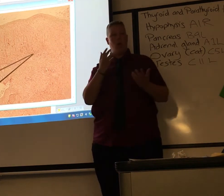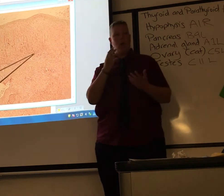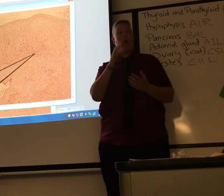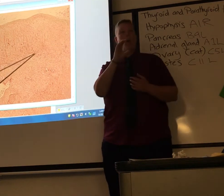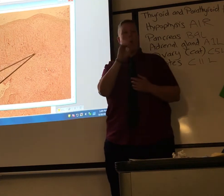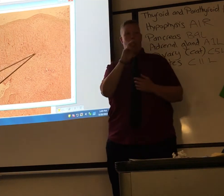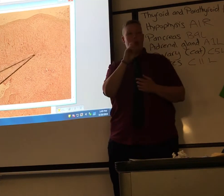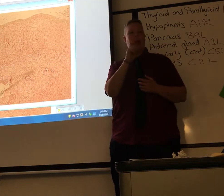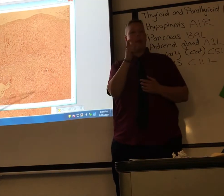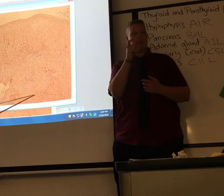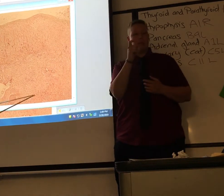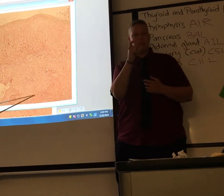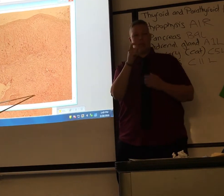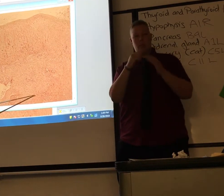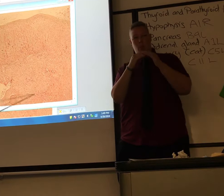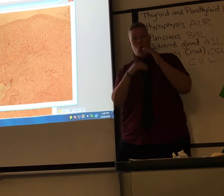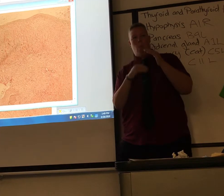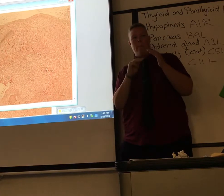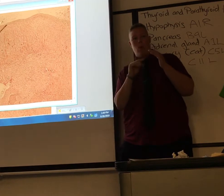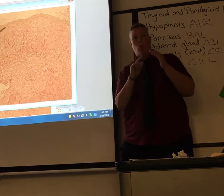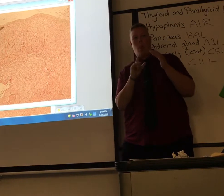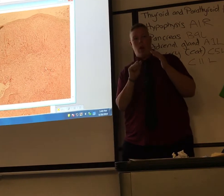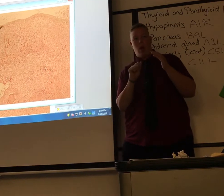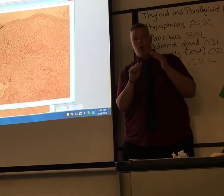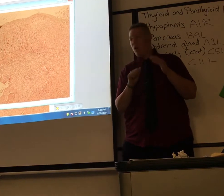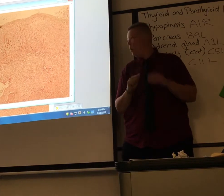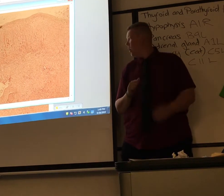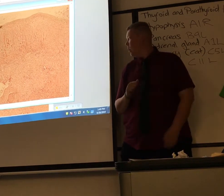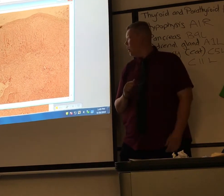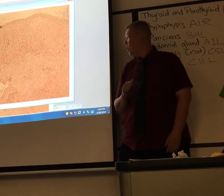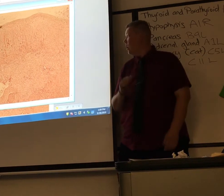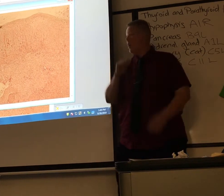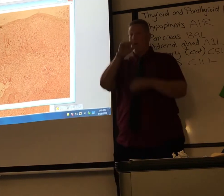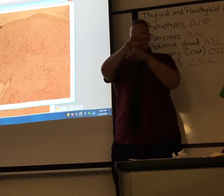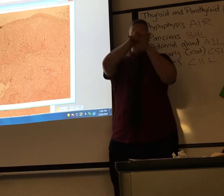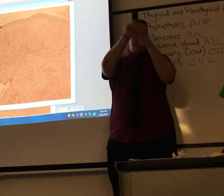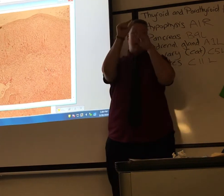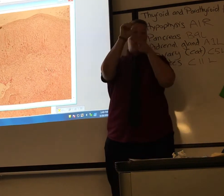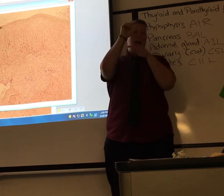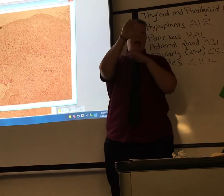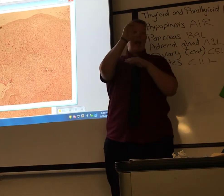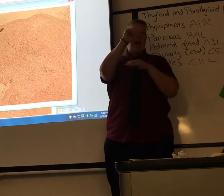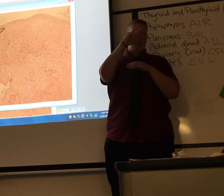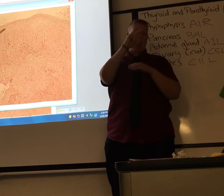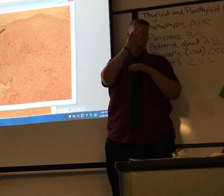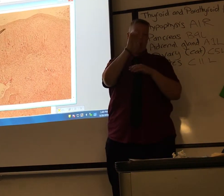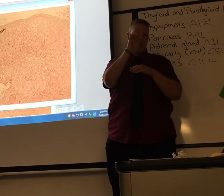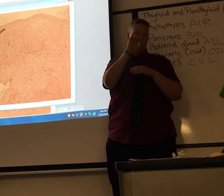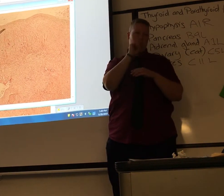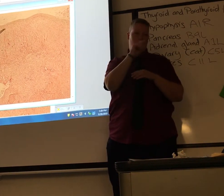cortex. Below is medulla. So let's identify the zones. Capsule, but that's not a zone. Zona